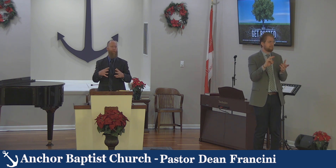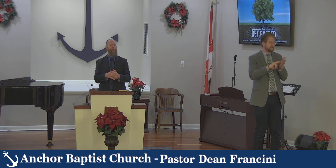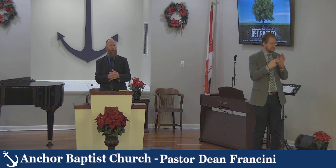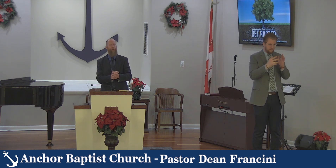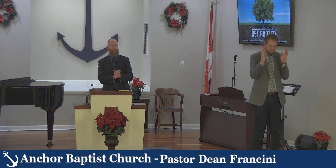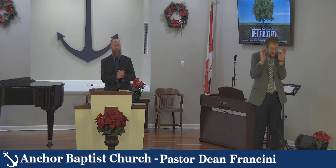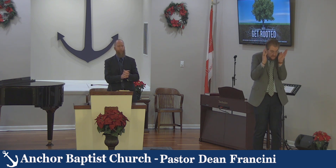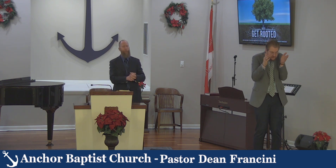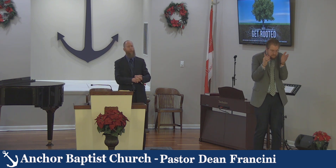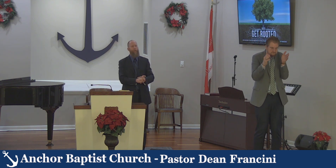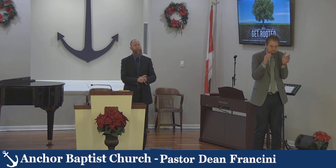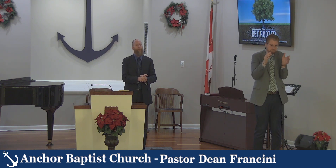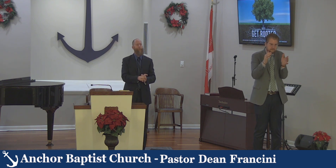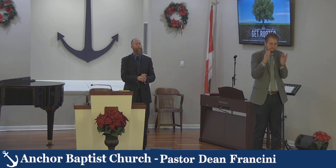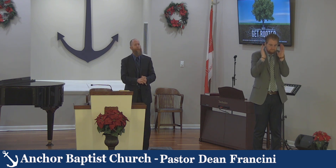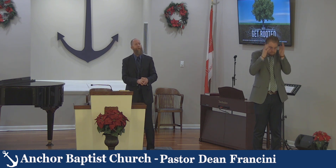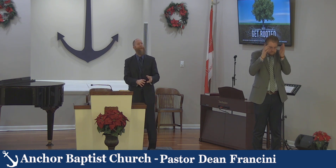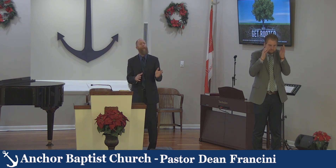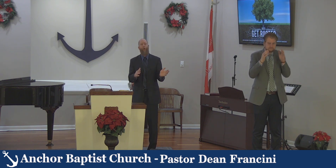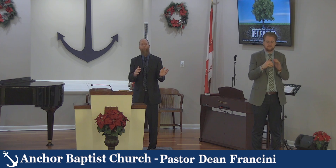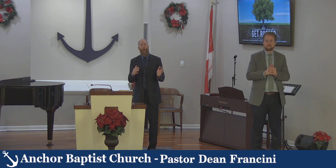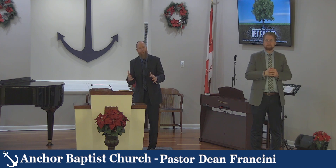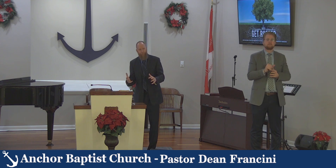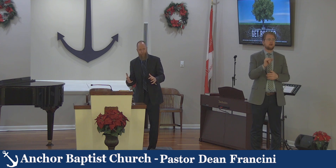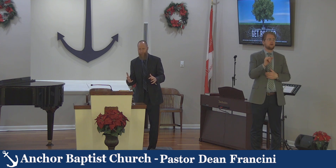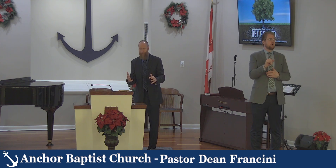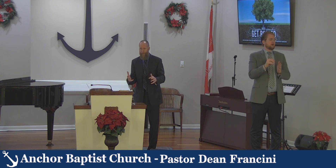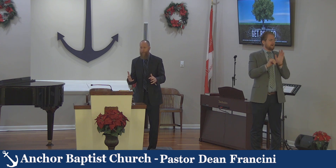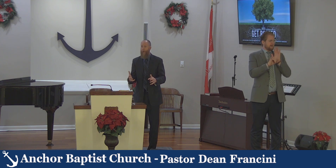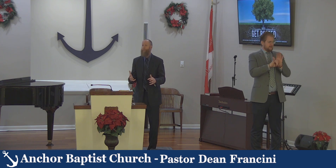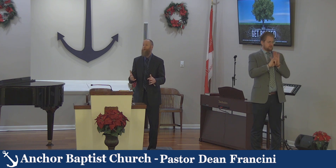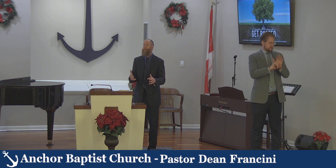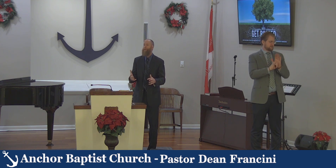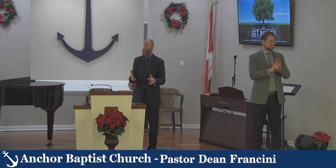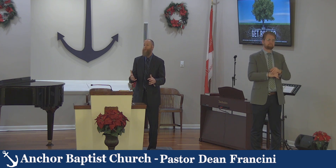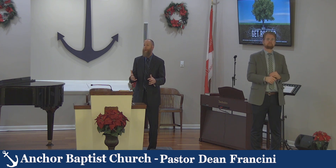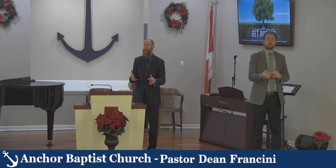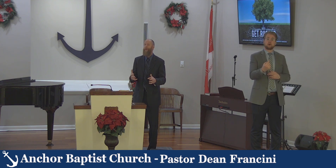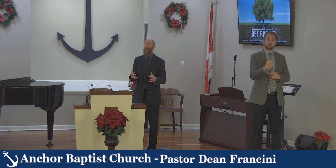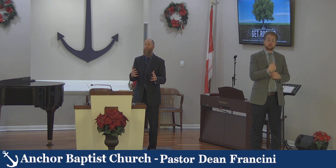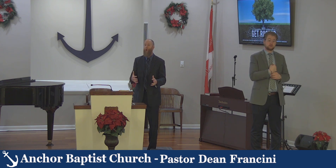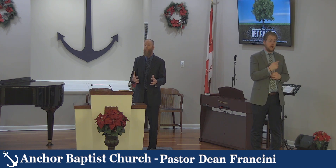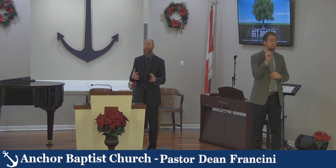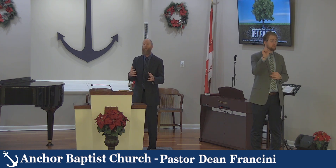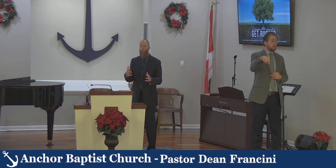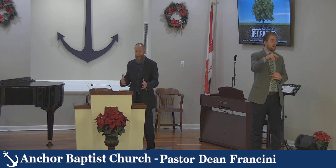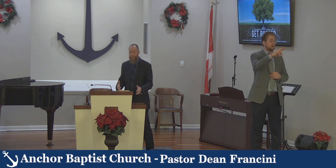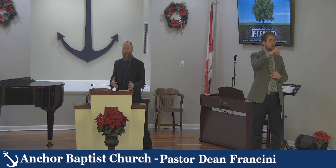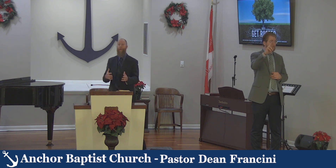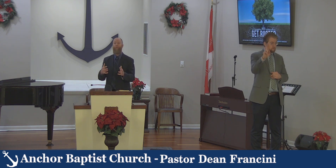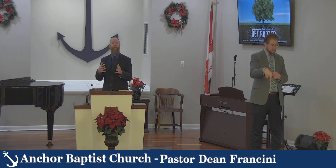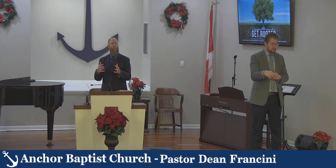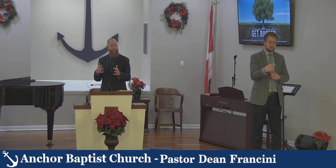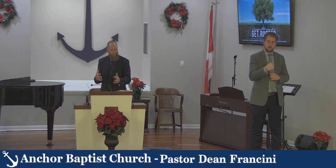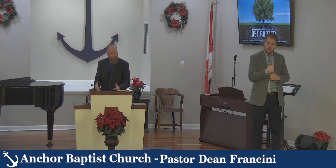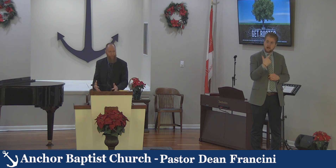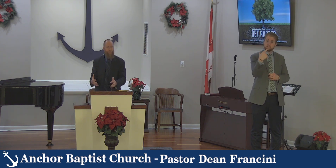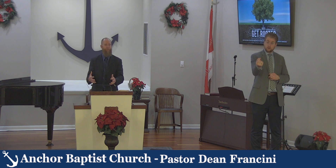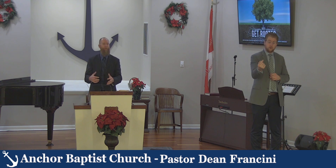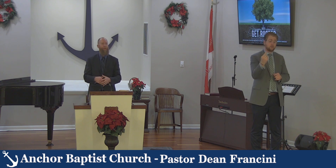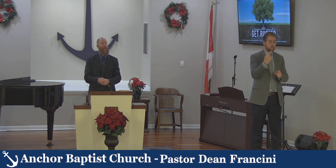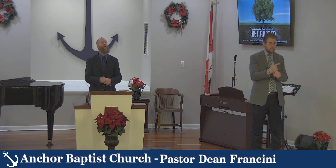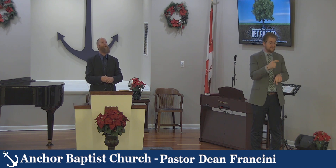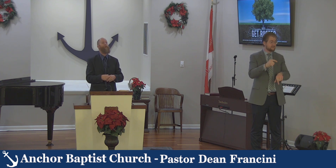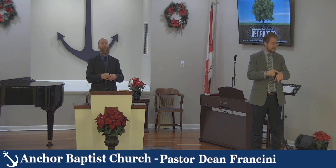an illustration. If I got to go to Rochester, right, I'm going to make sure that I go during the right time and be in the right